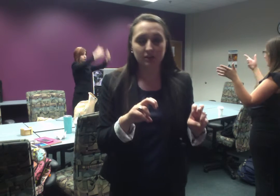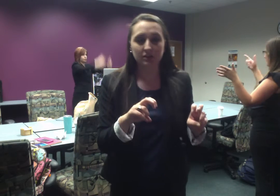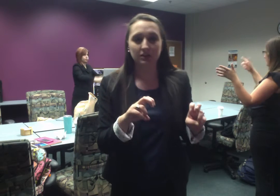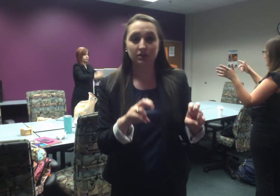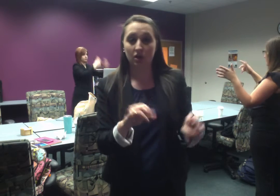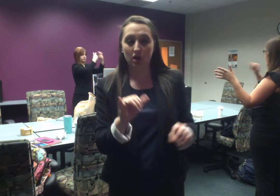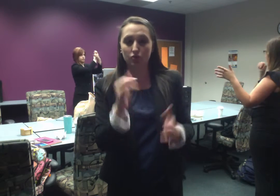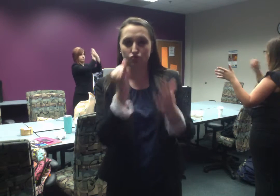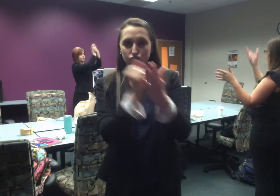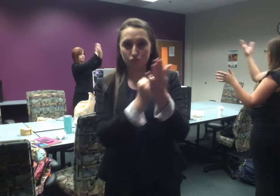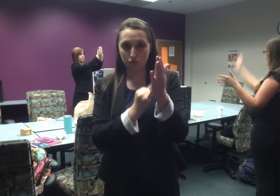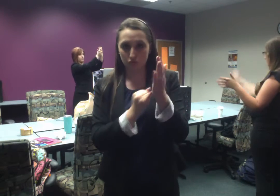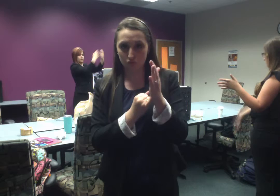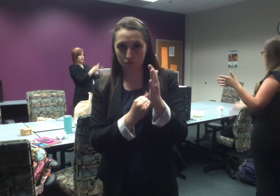I'll show you.